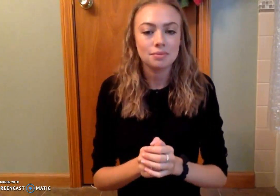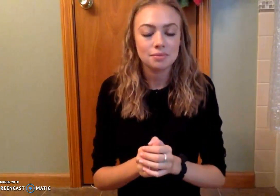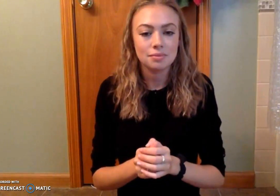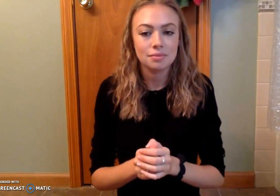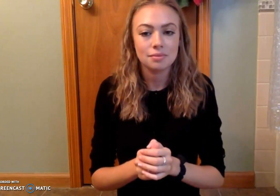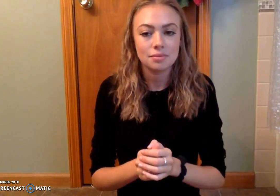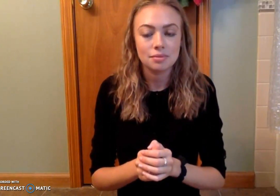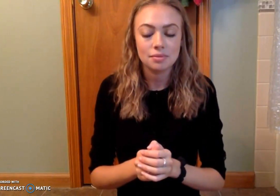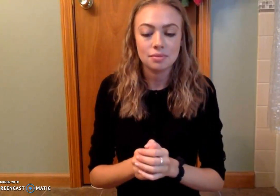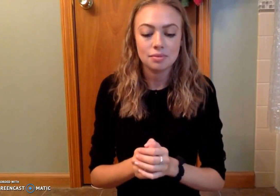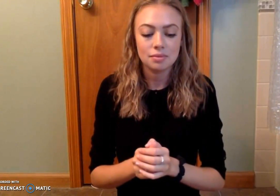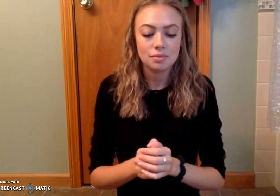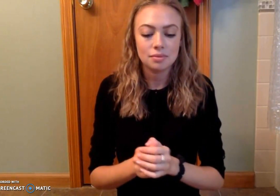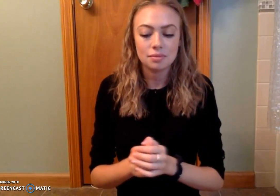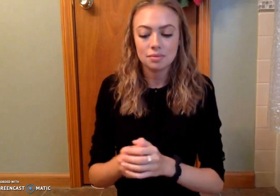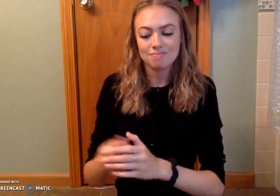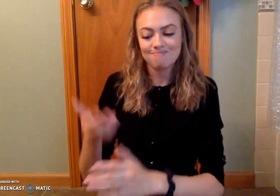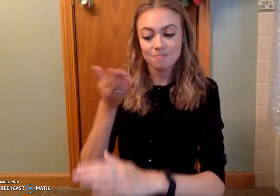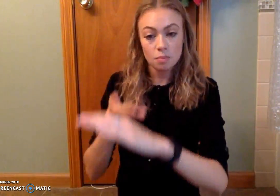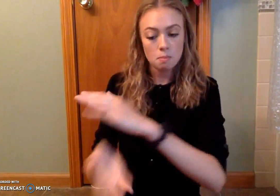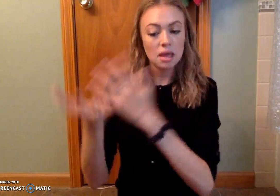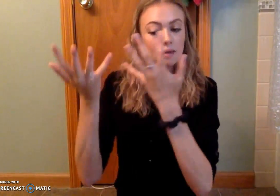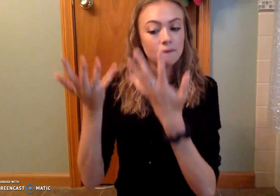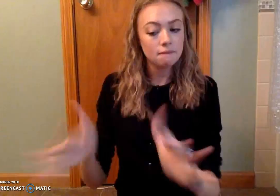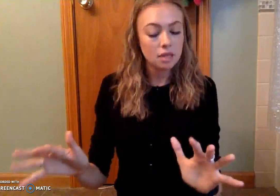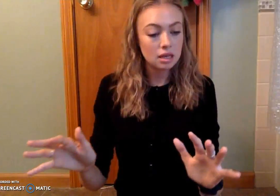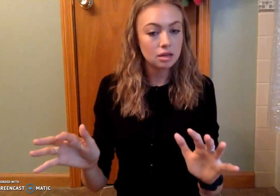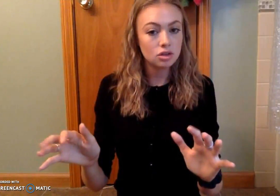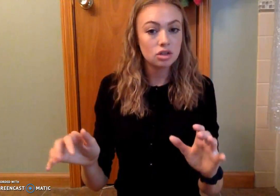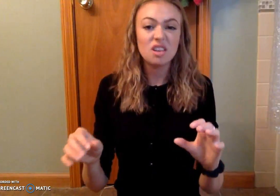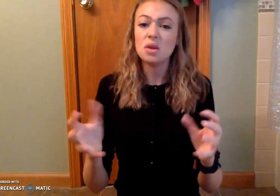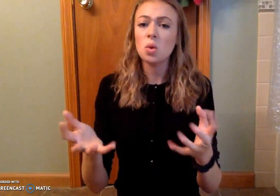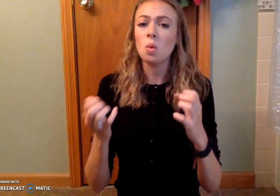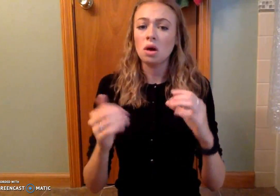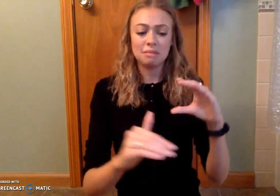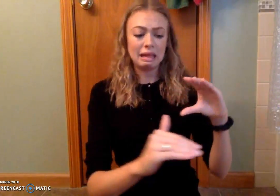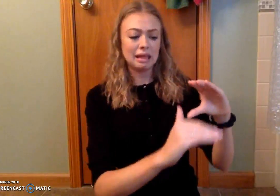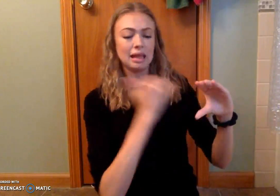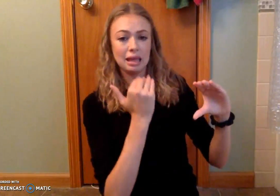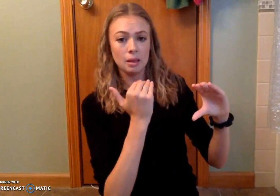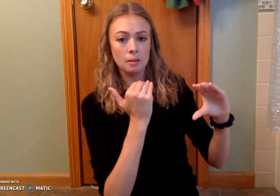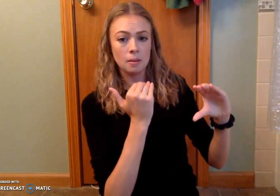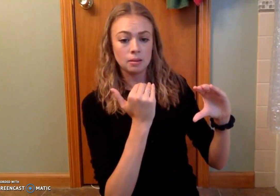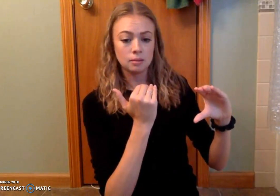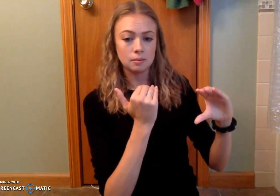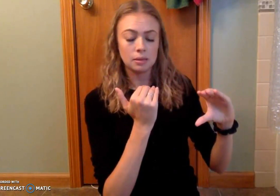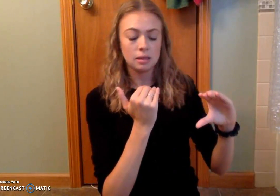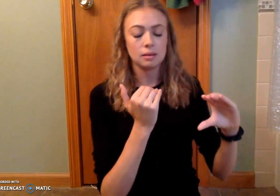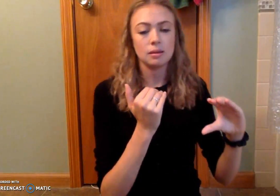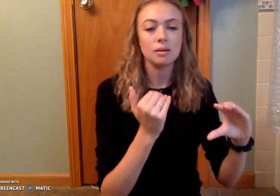When you are done making this recipe, if you wouldn't mind sending me an email or something just telling me that you made it